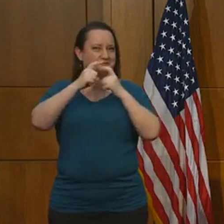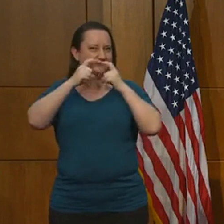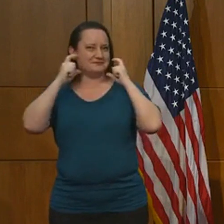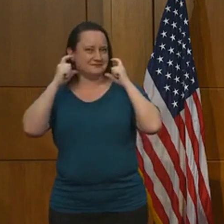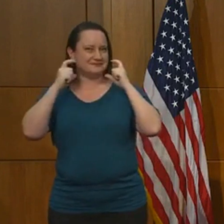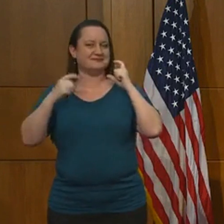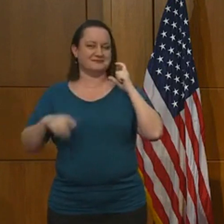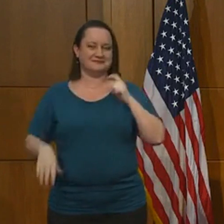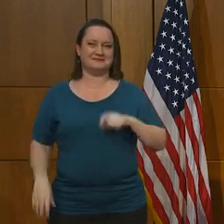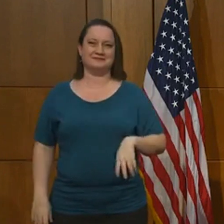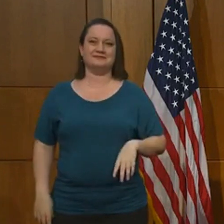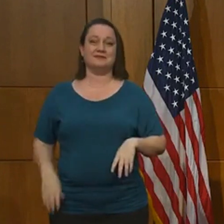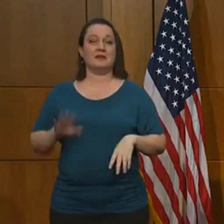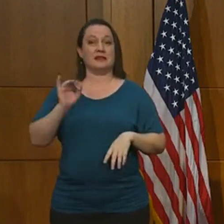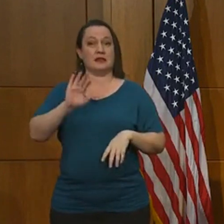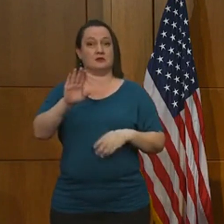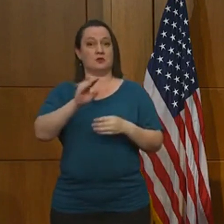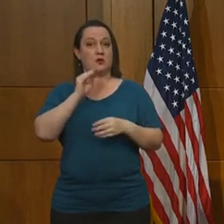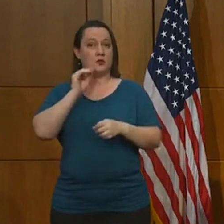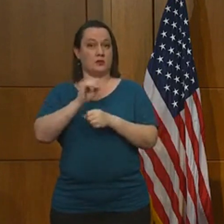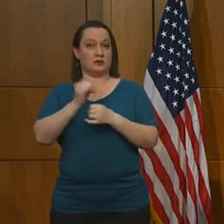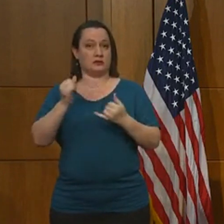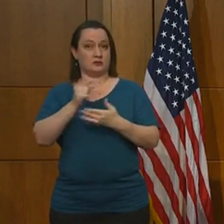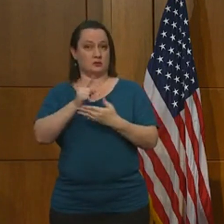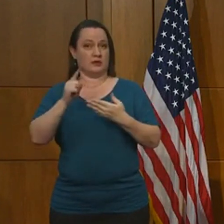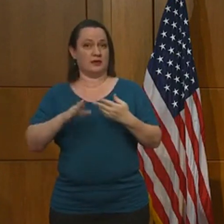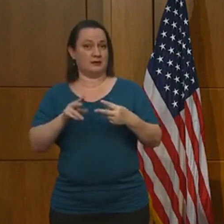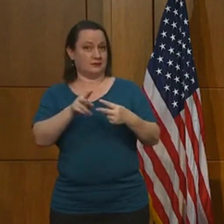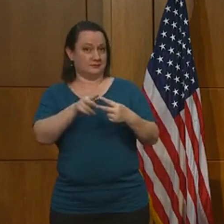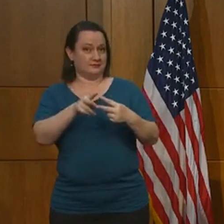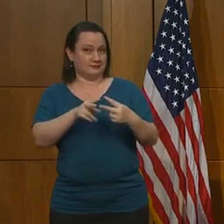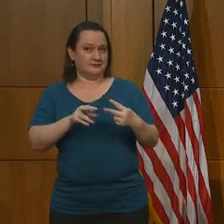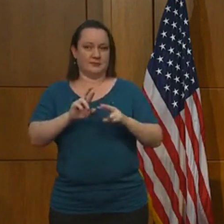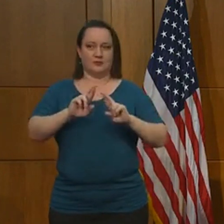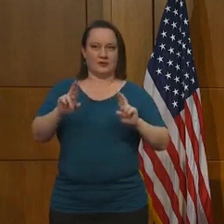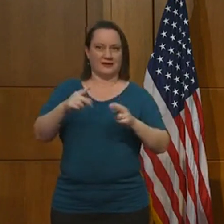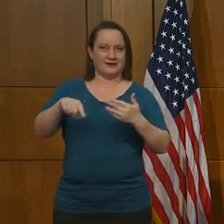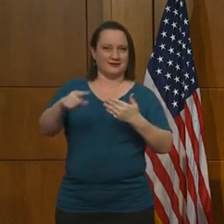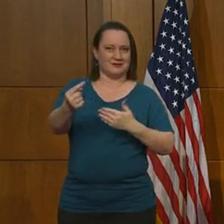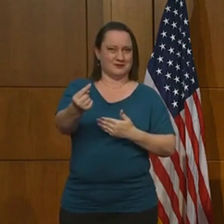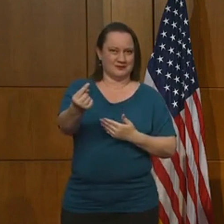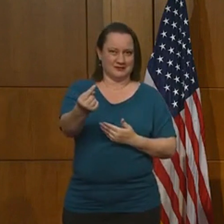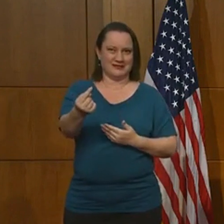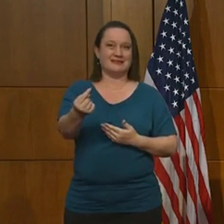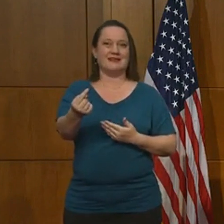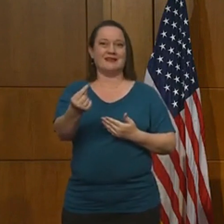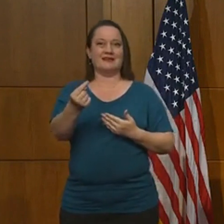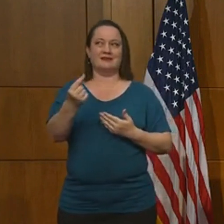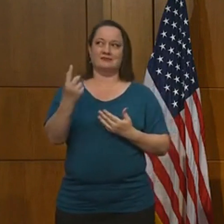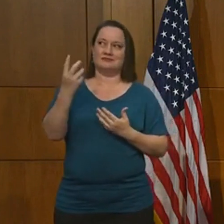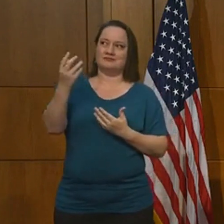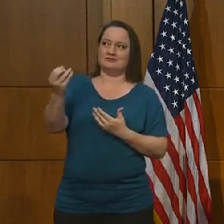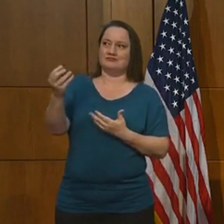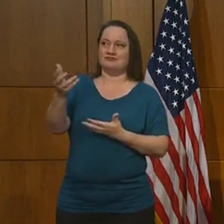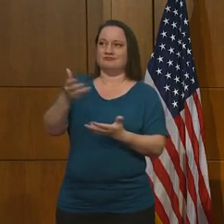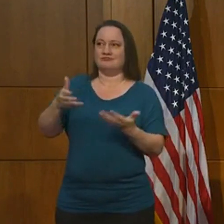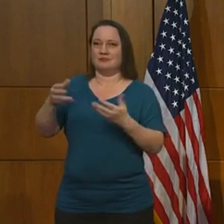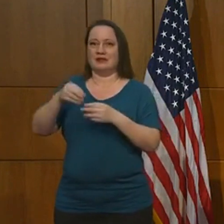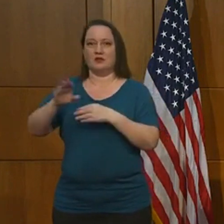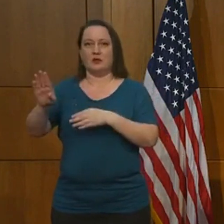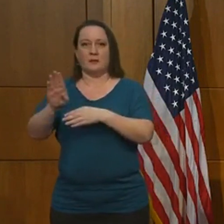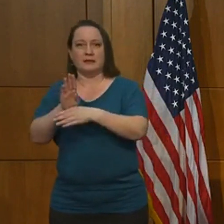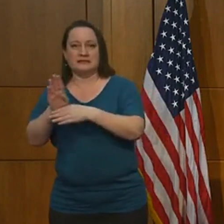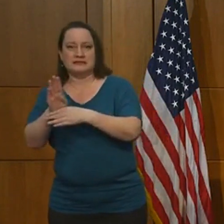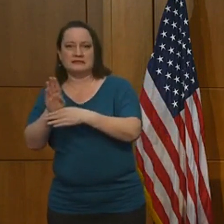protection. So that's your homework for the weekend. Be ready on Tuesday to go out and about in your